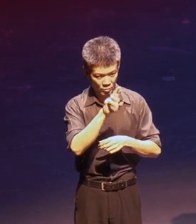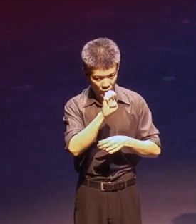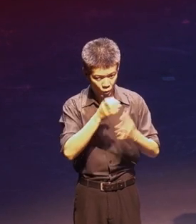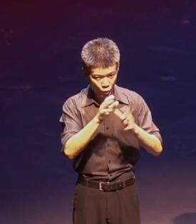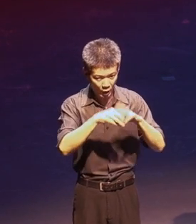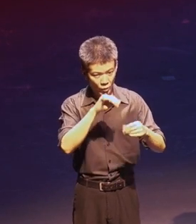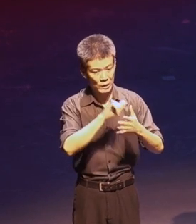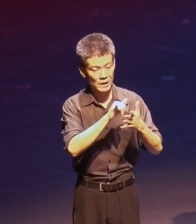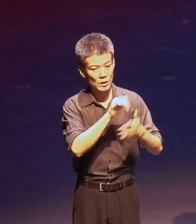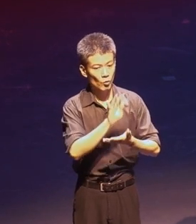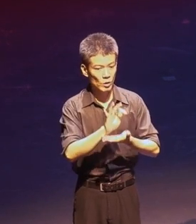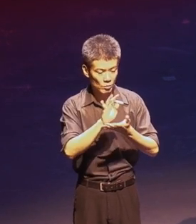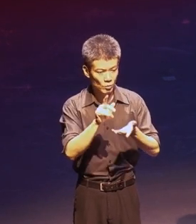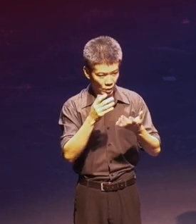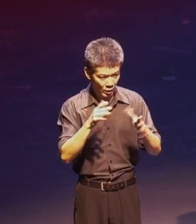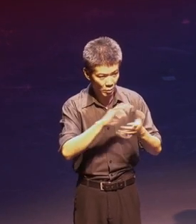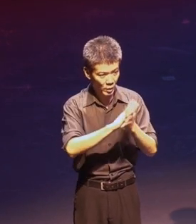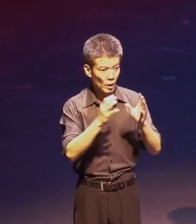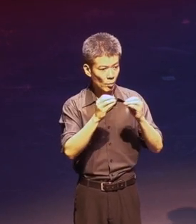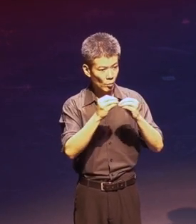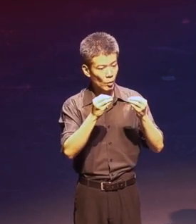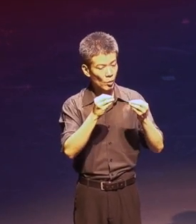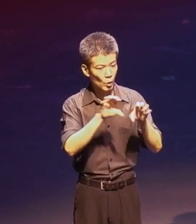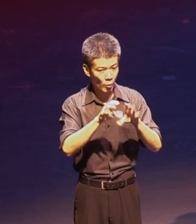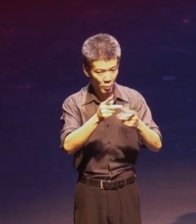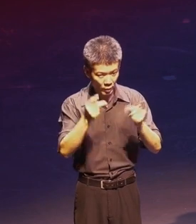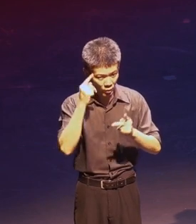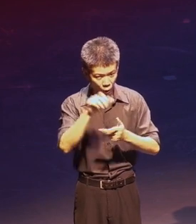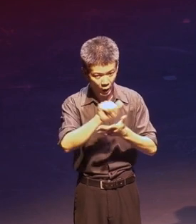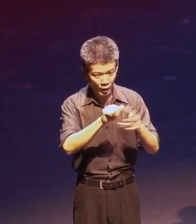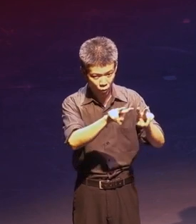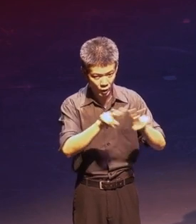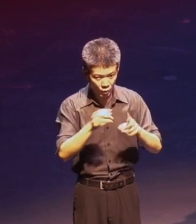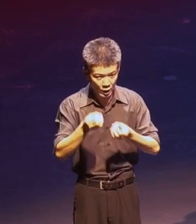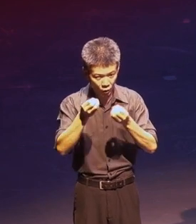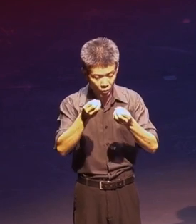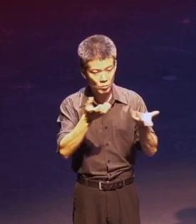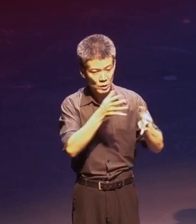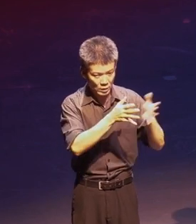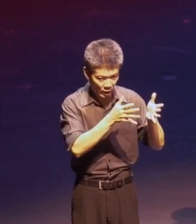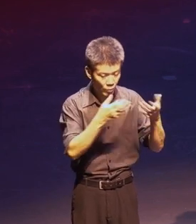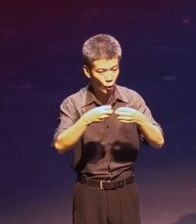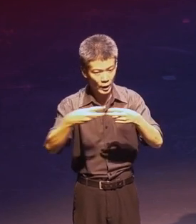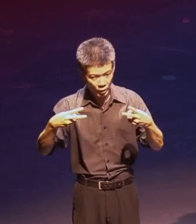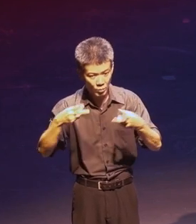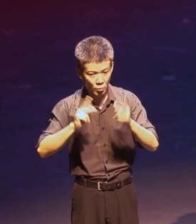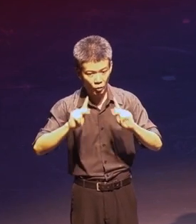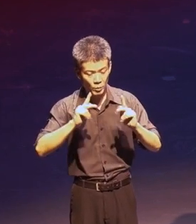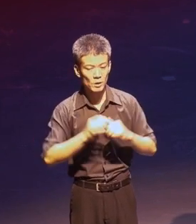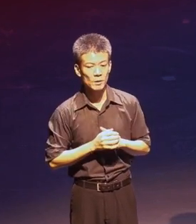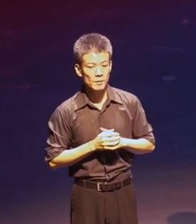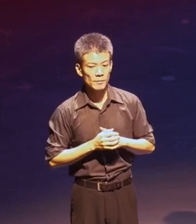its facilities. And it has become more commonplace for arts venues to offer sign or caption